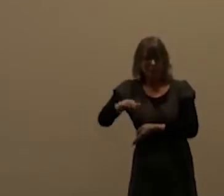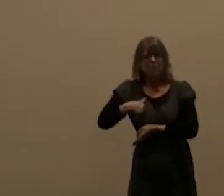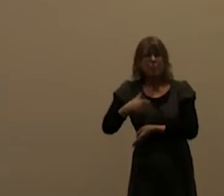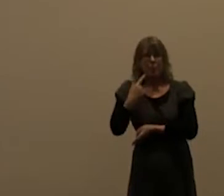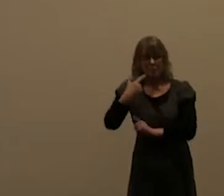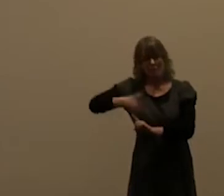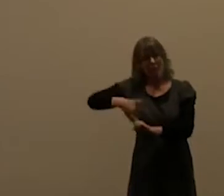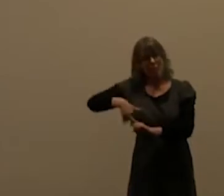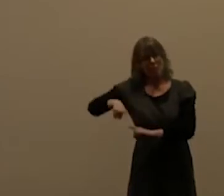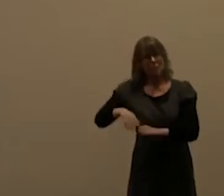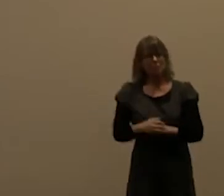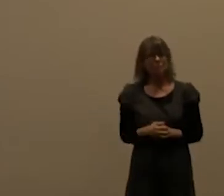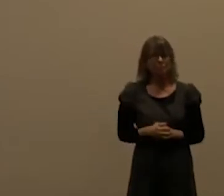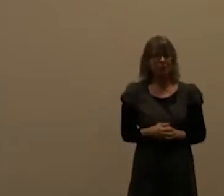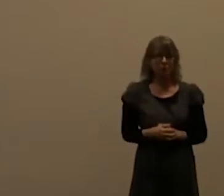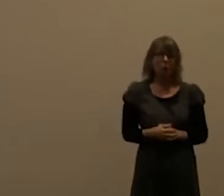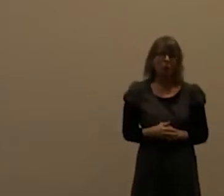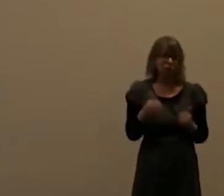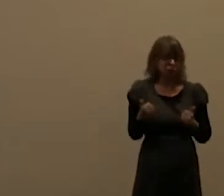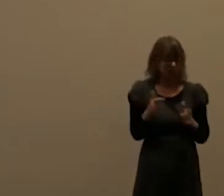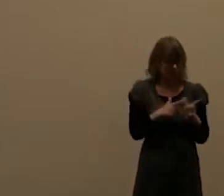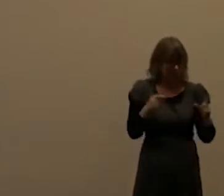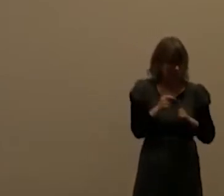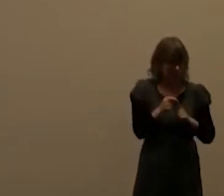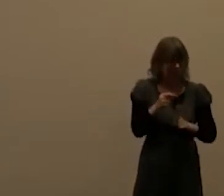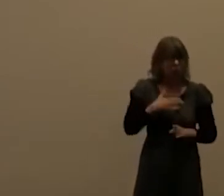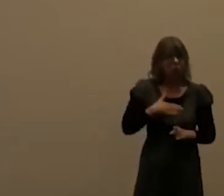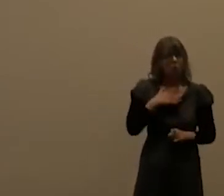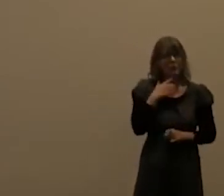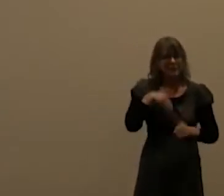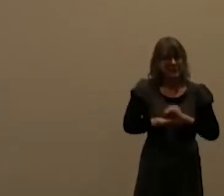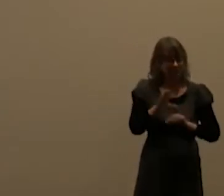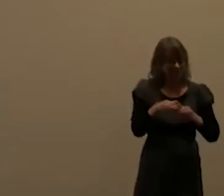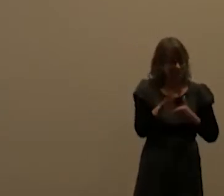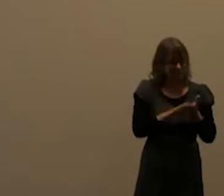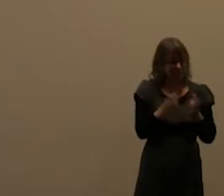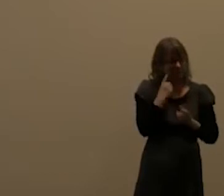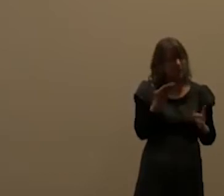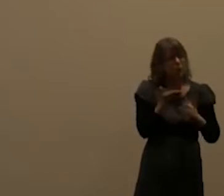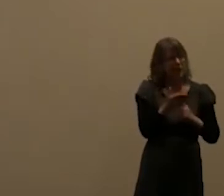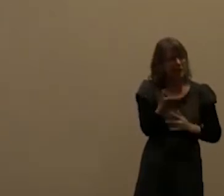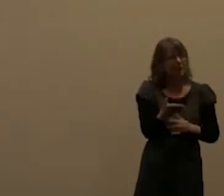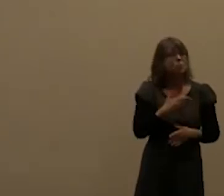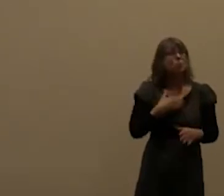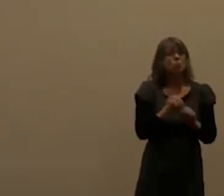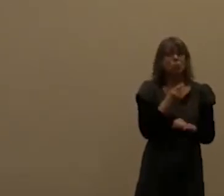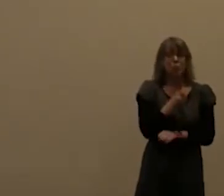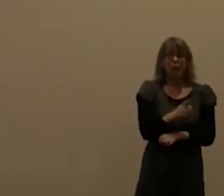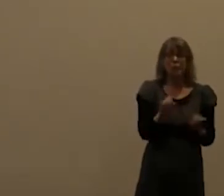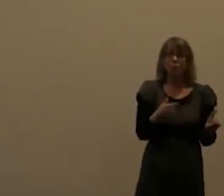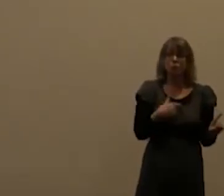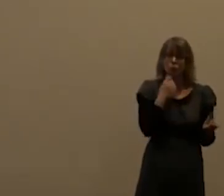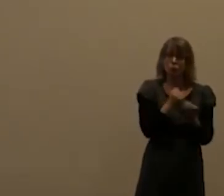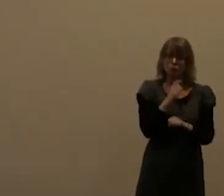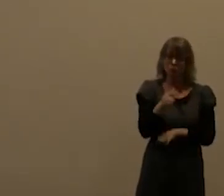behind the scenes. So pretty cool application, which I probably would want inside of Teams so I could easily access it. So if I want to do that, all I